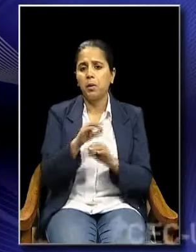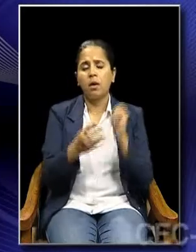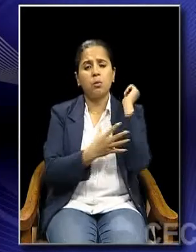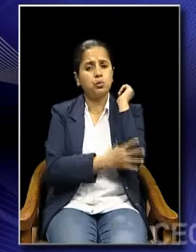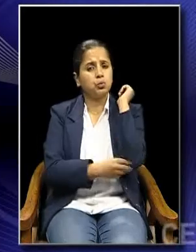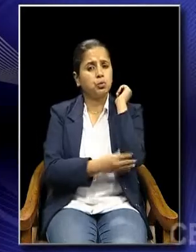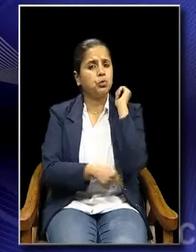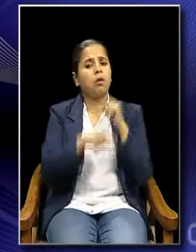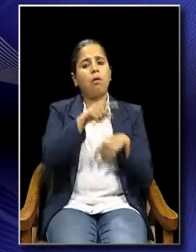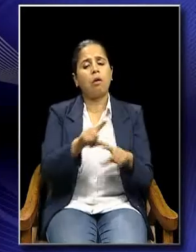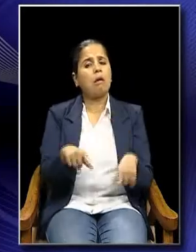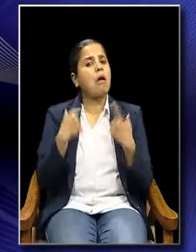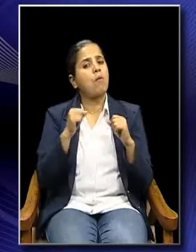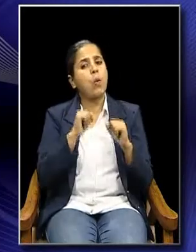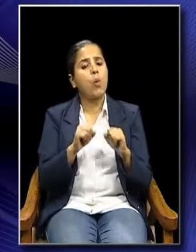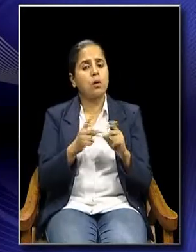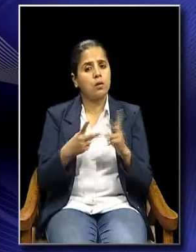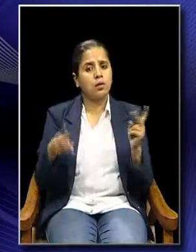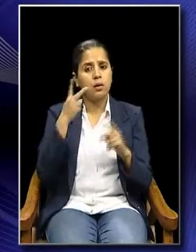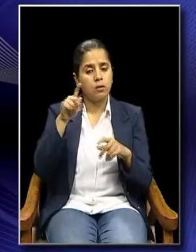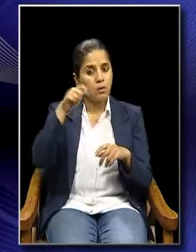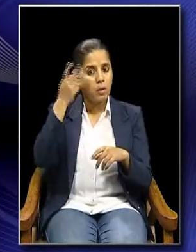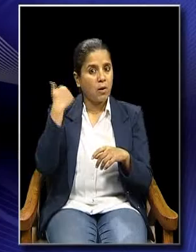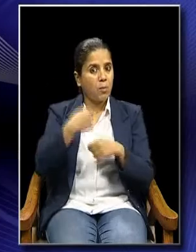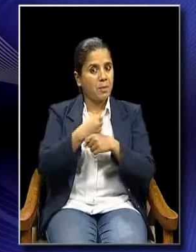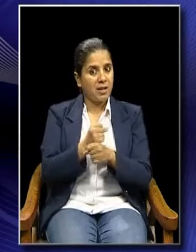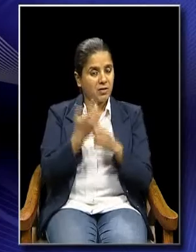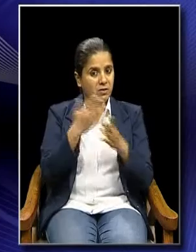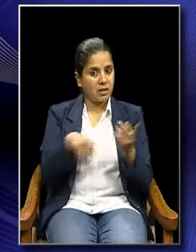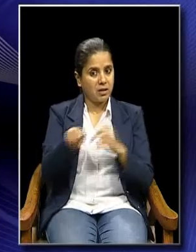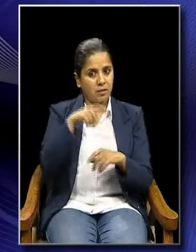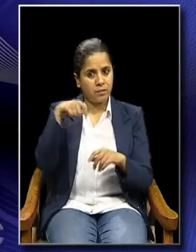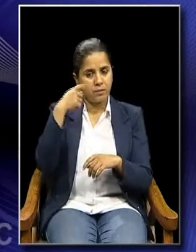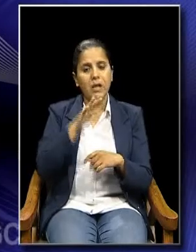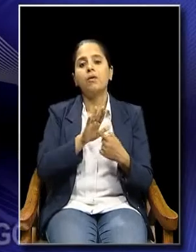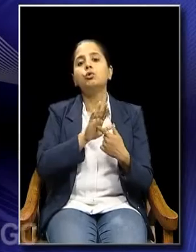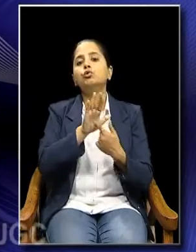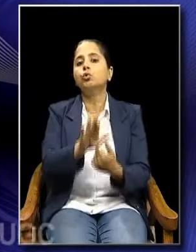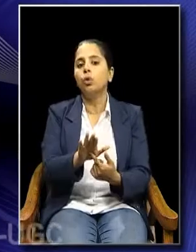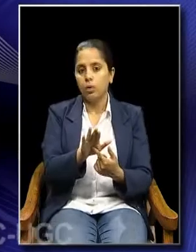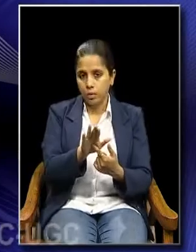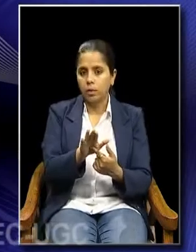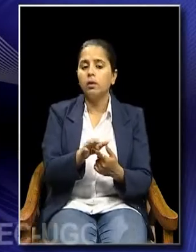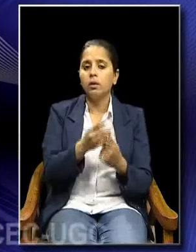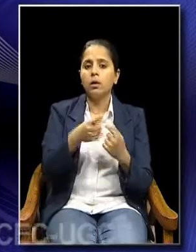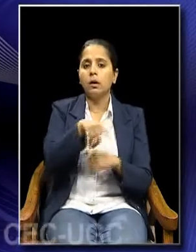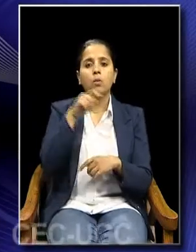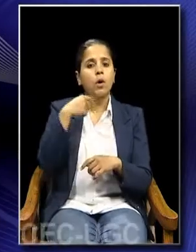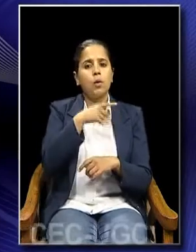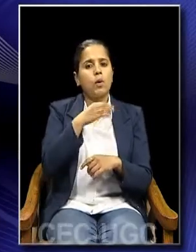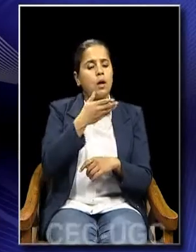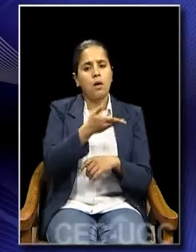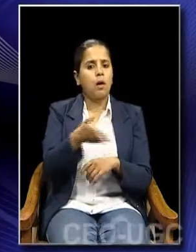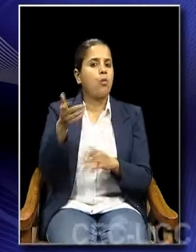we find that when this film was made, it was being shown that he did not go to